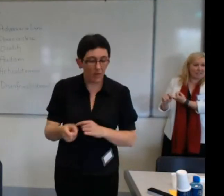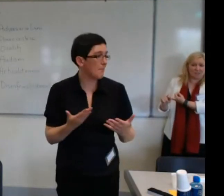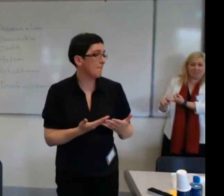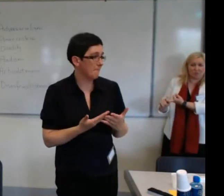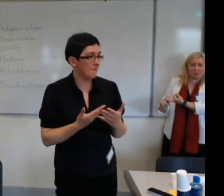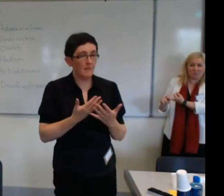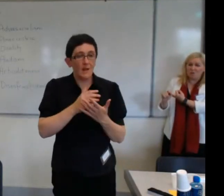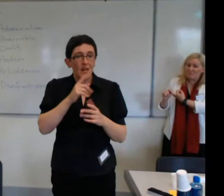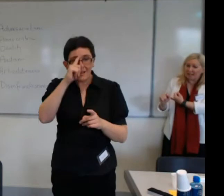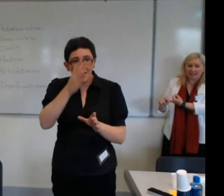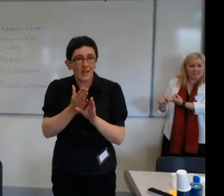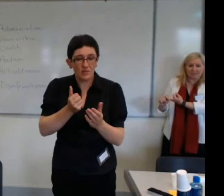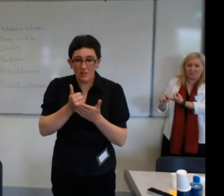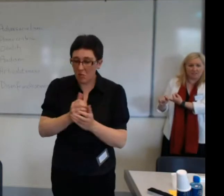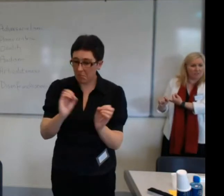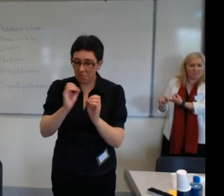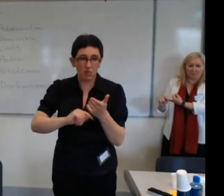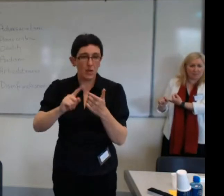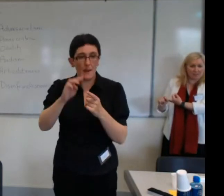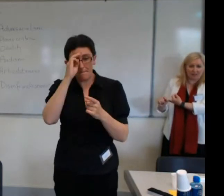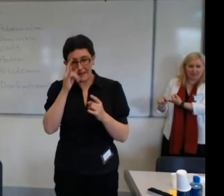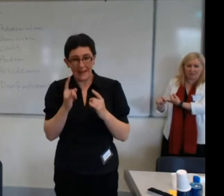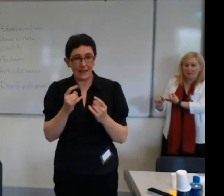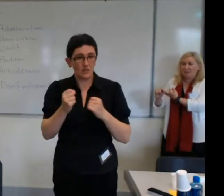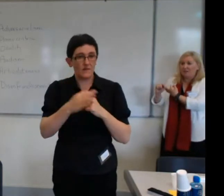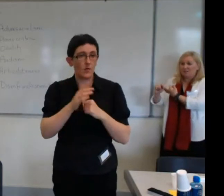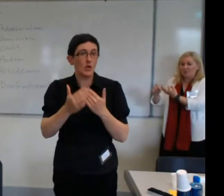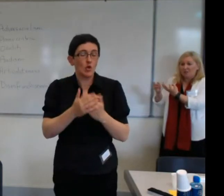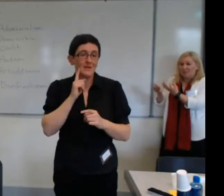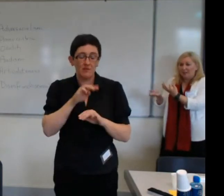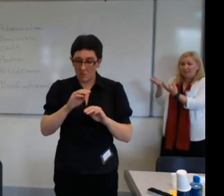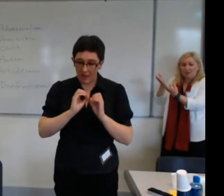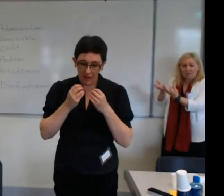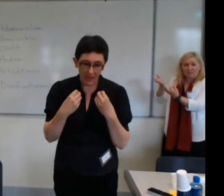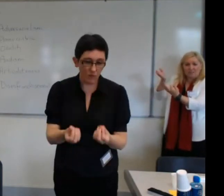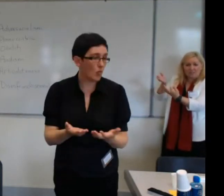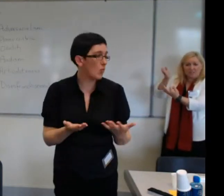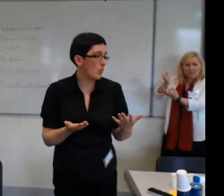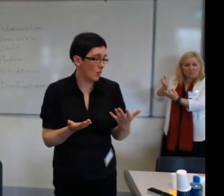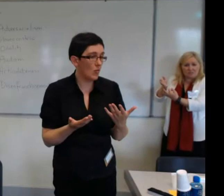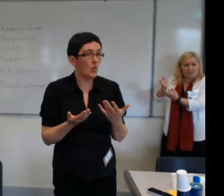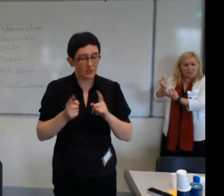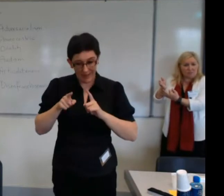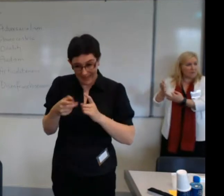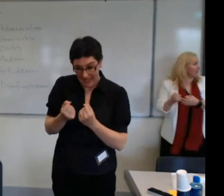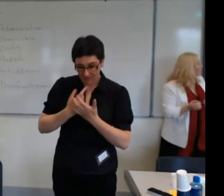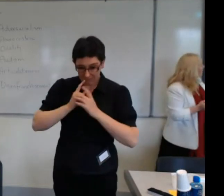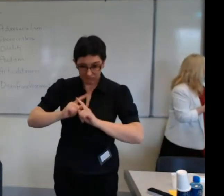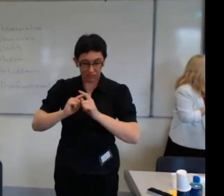psychiatric support, no mental health services for young deaf people in Ireland. So they've had all of these other issues that come to bear. It